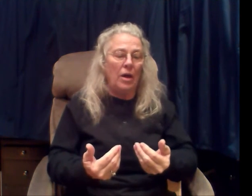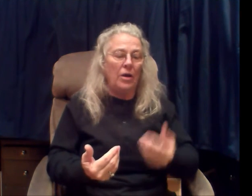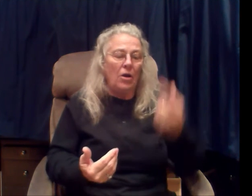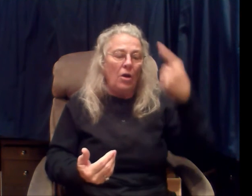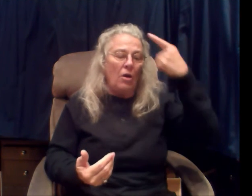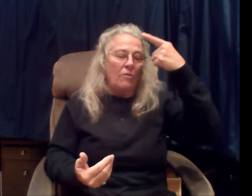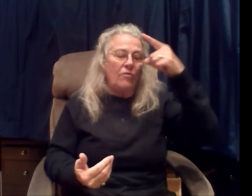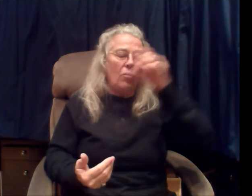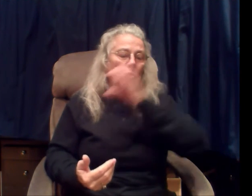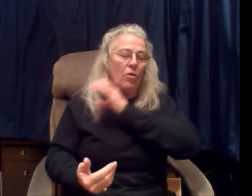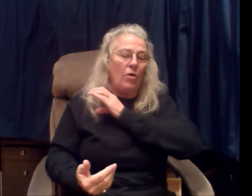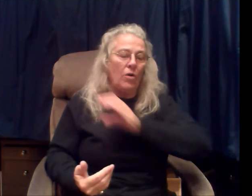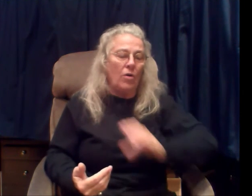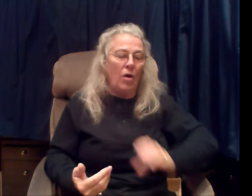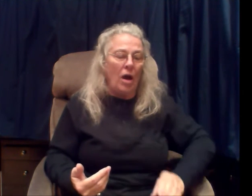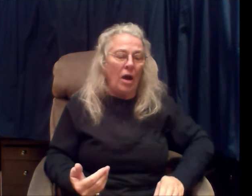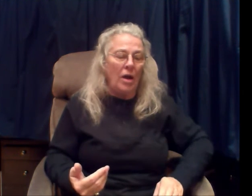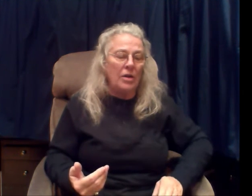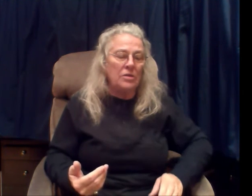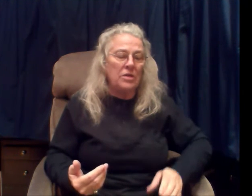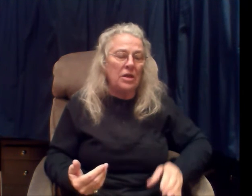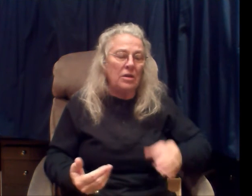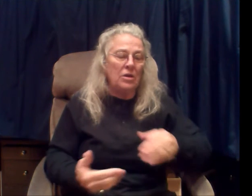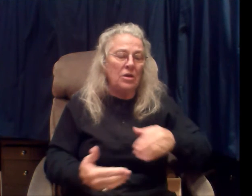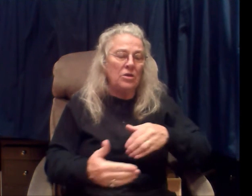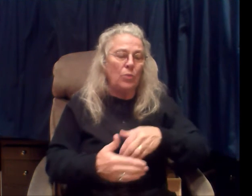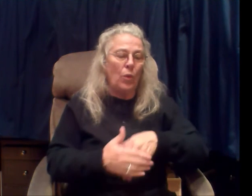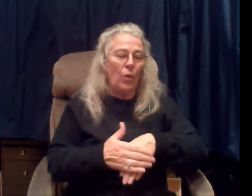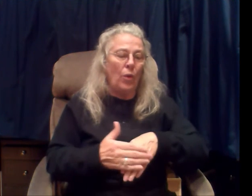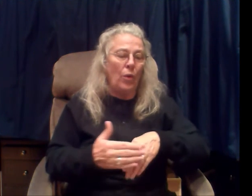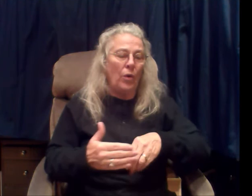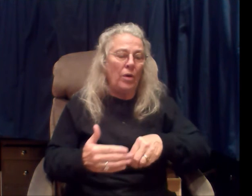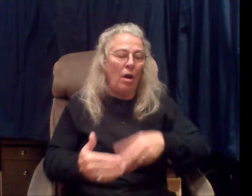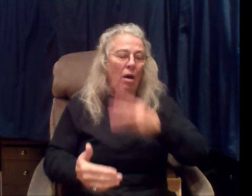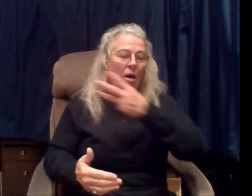tonight. For Christ is born of